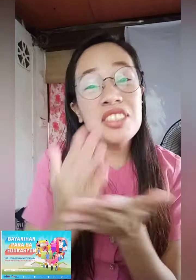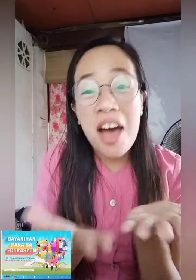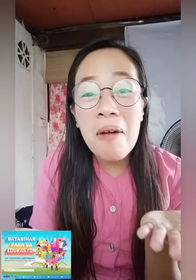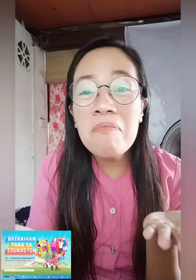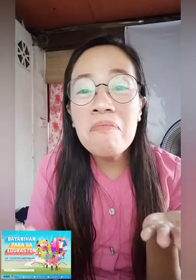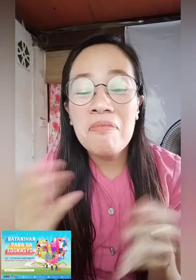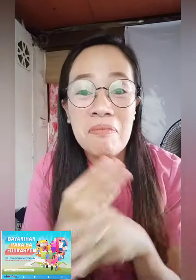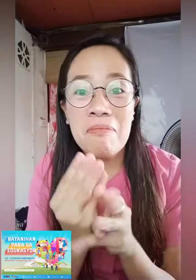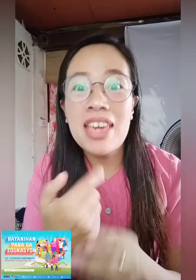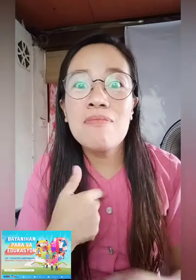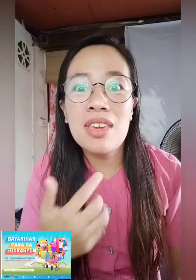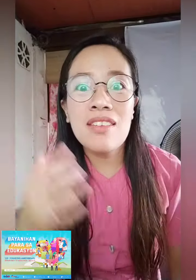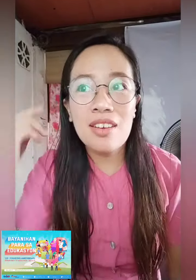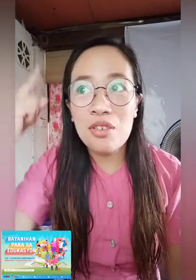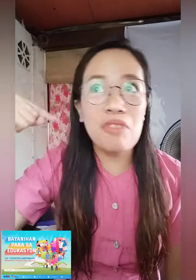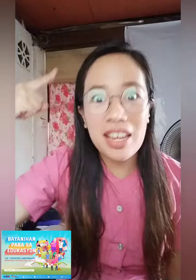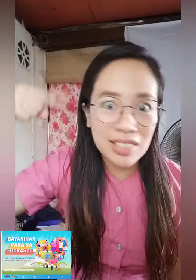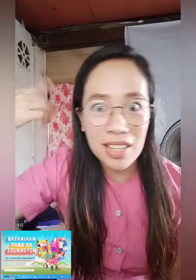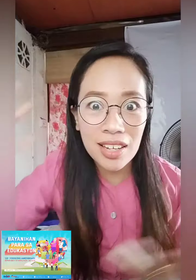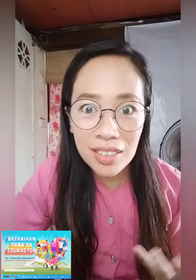some make me crazy.